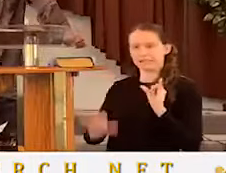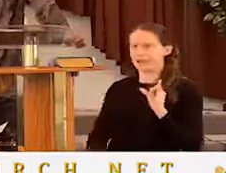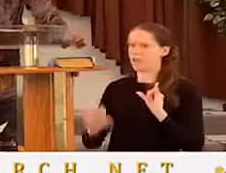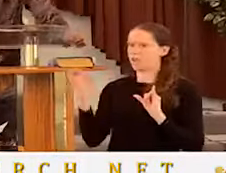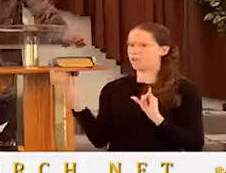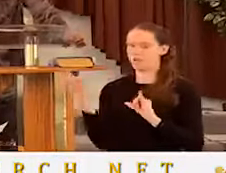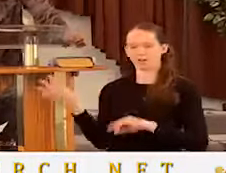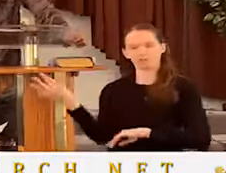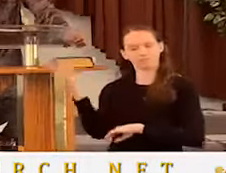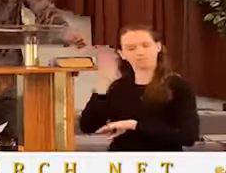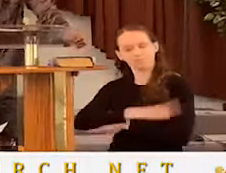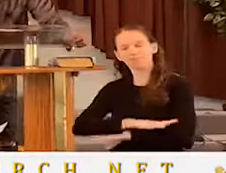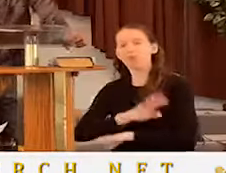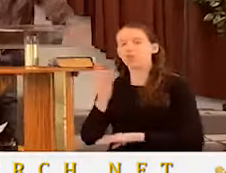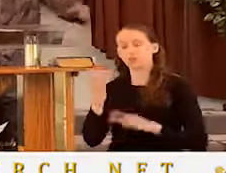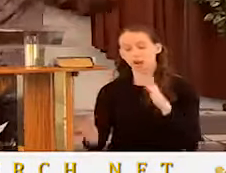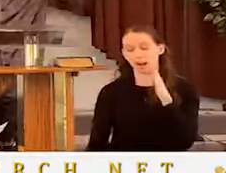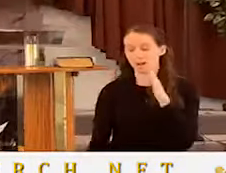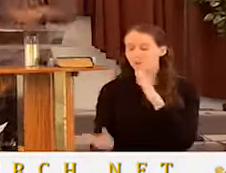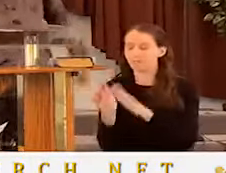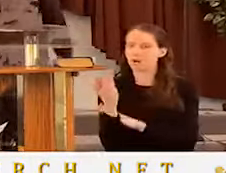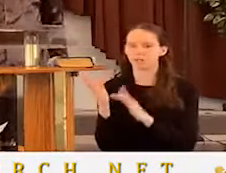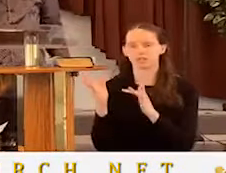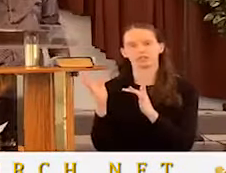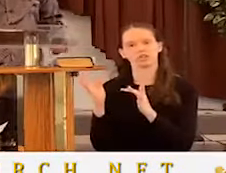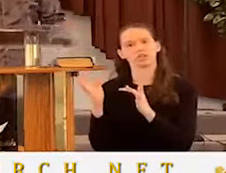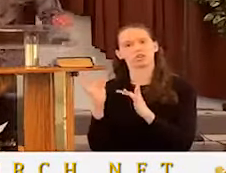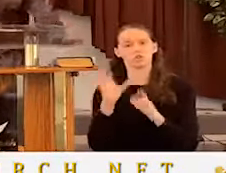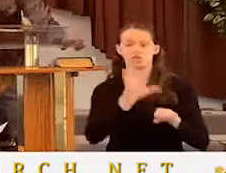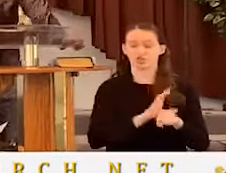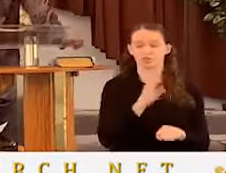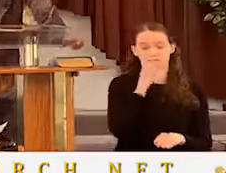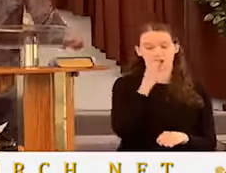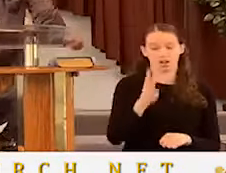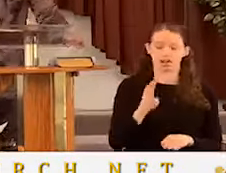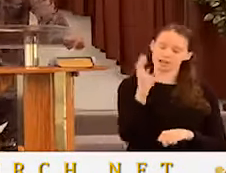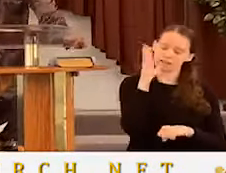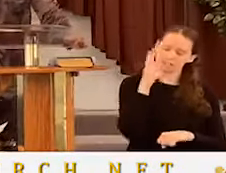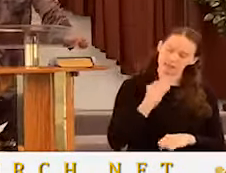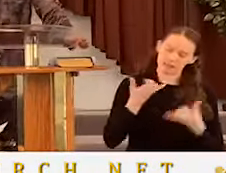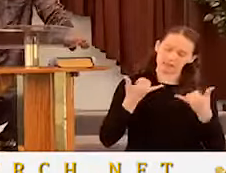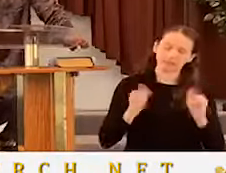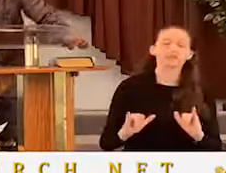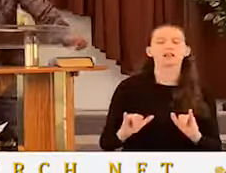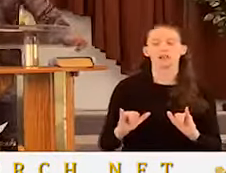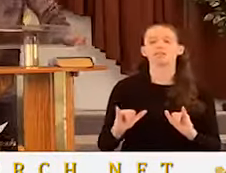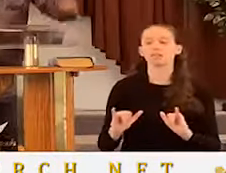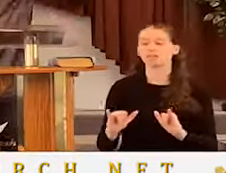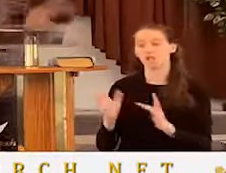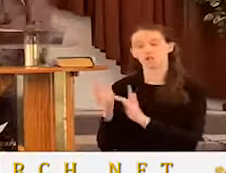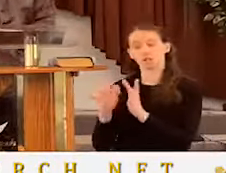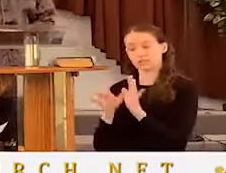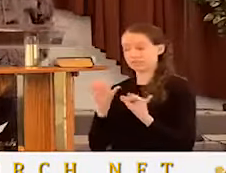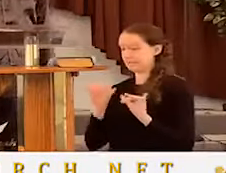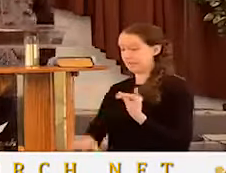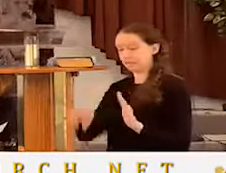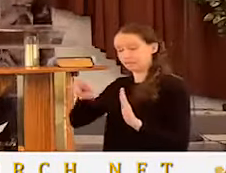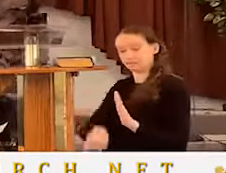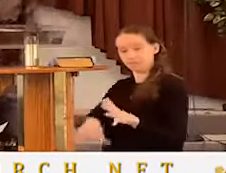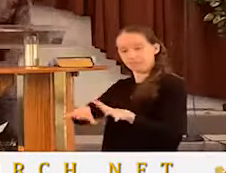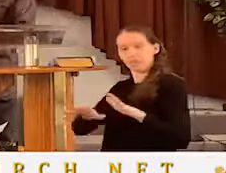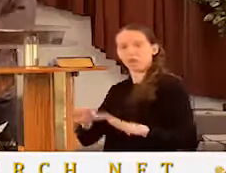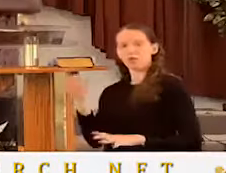there Friday morning. The church was still asleep. He stayed there